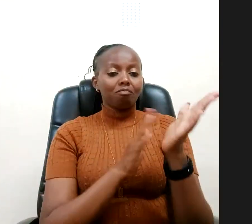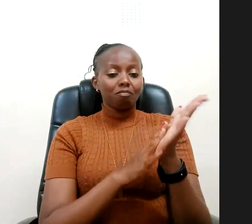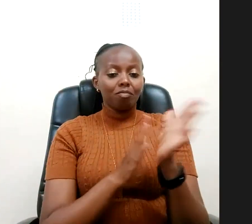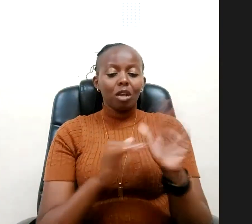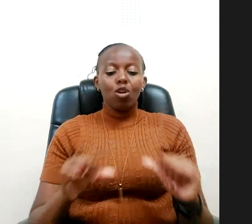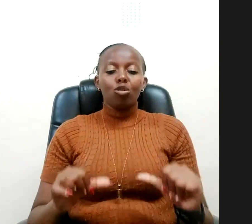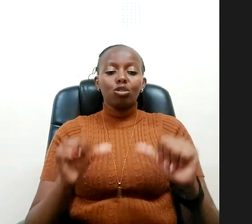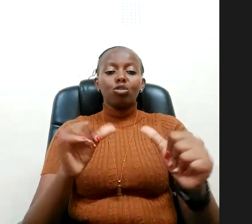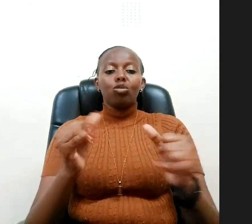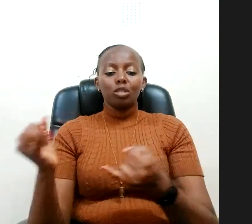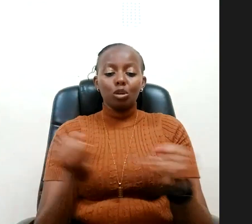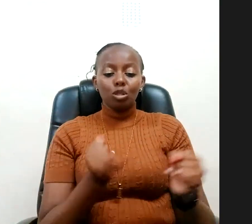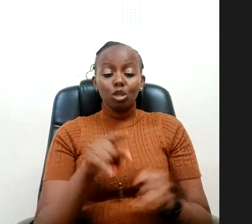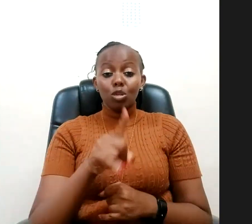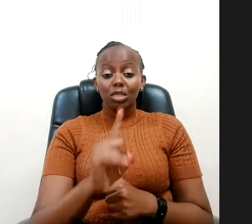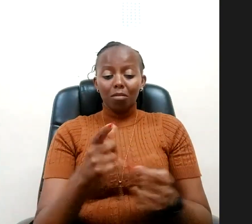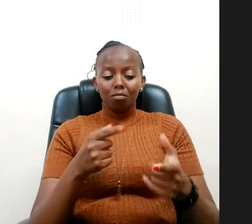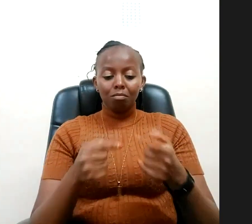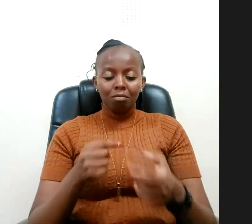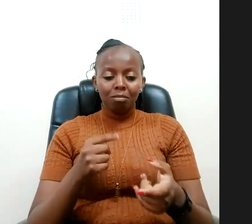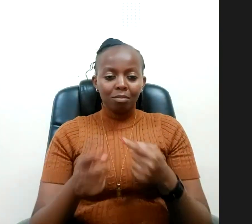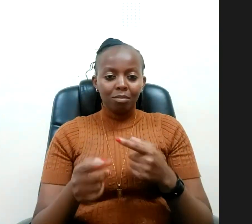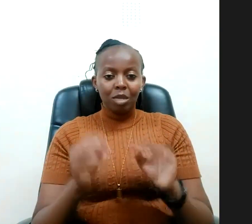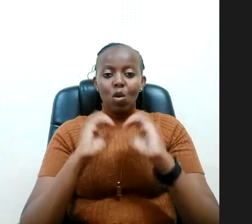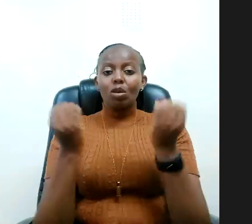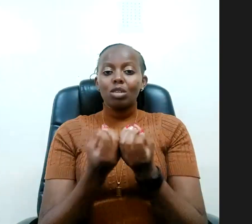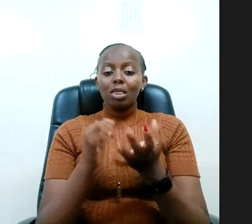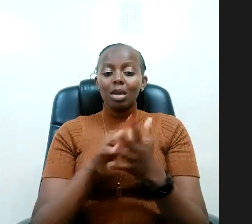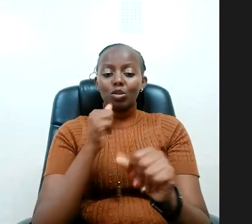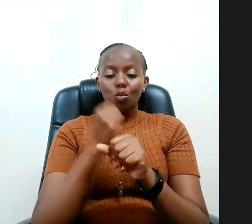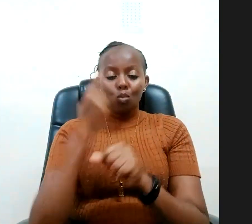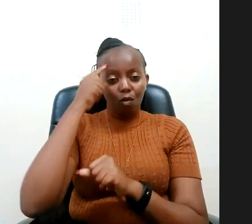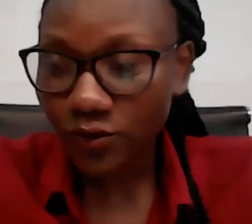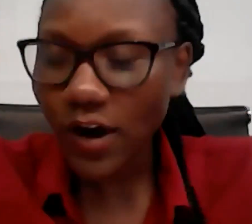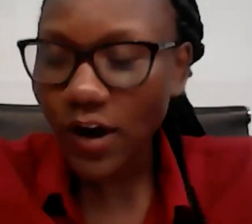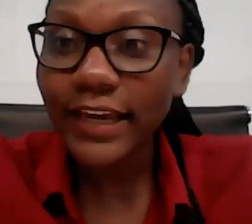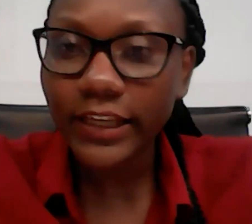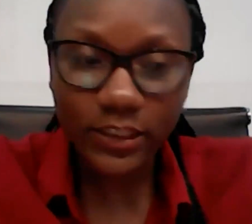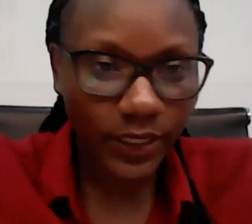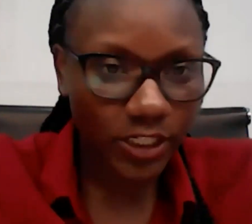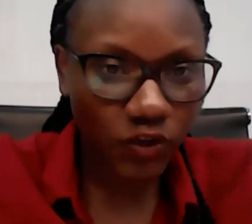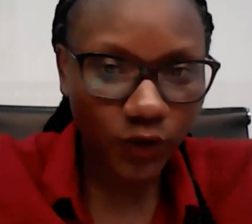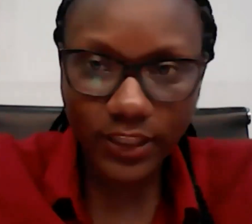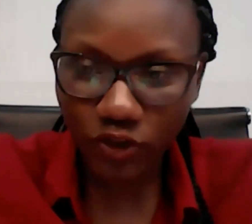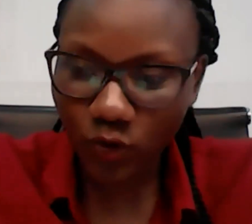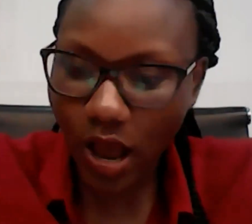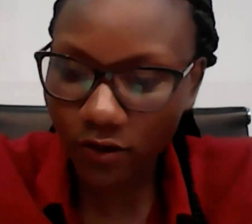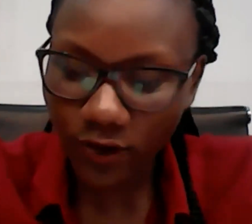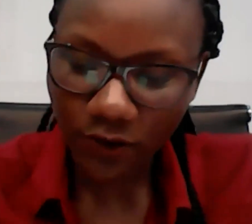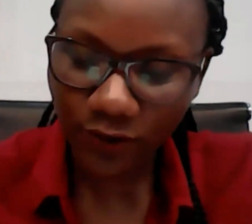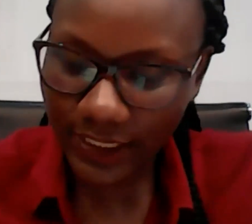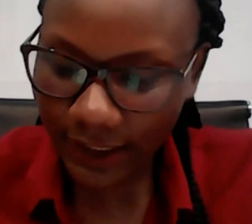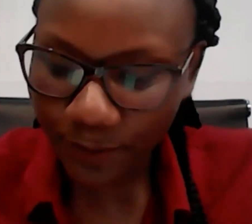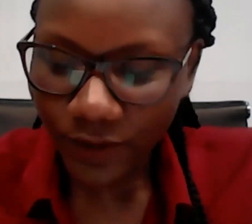continue introducing yourselves, the organization that you work for or are affiliated to, and any expectations that you